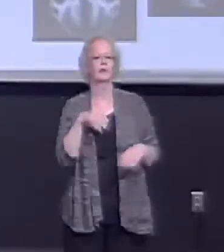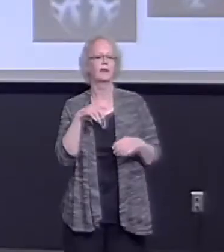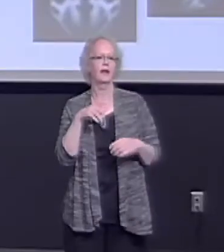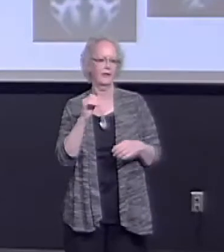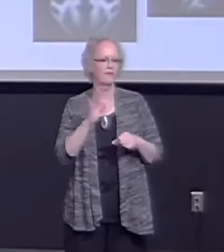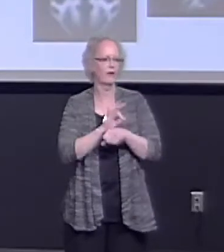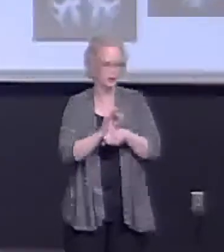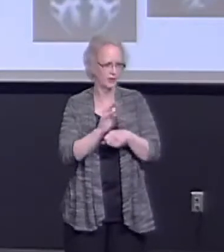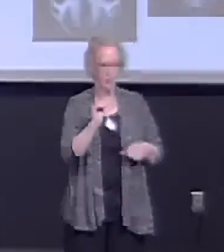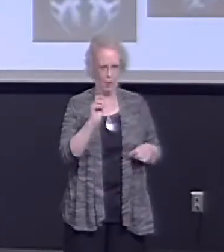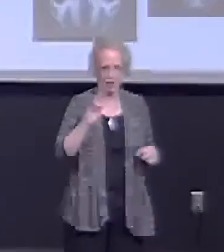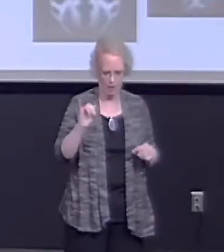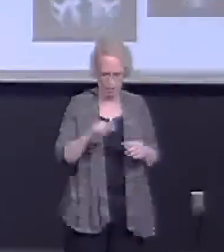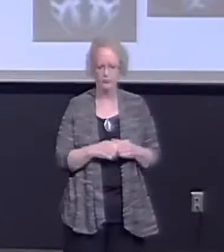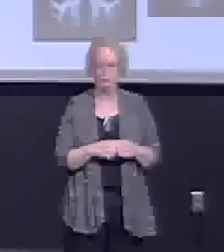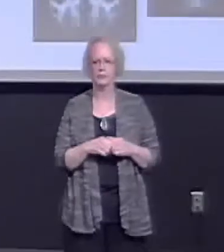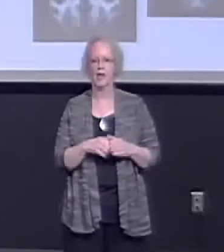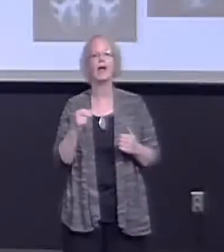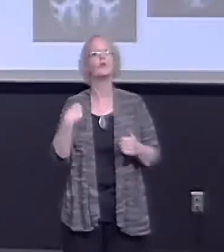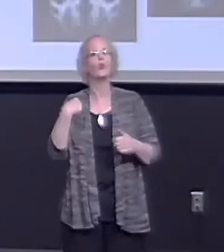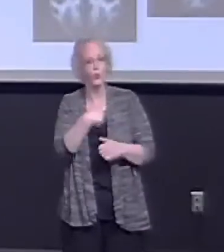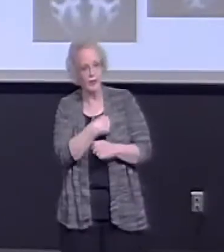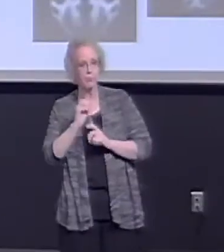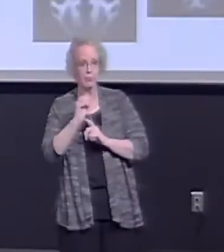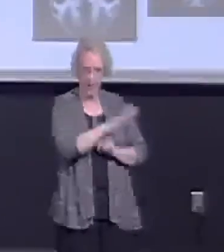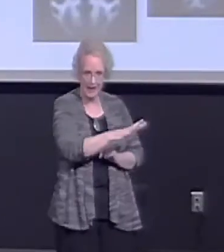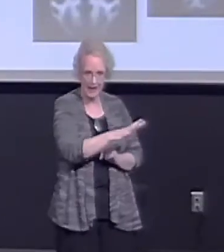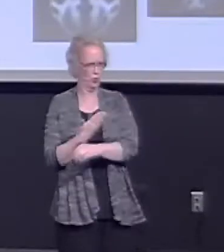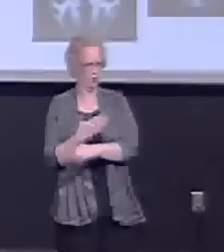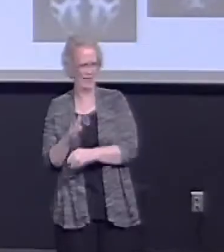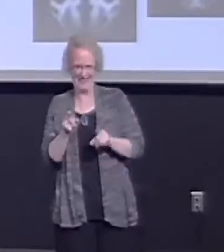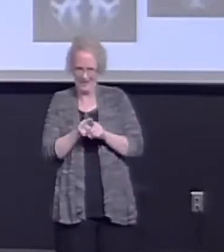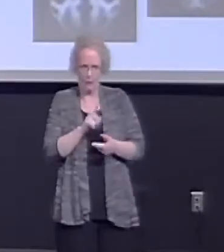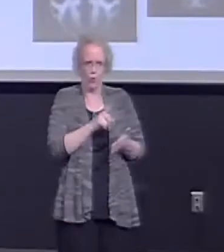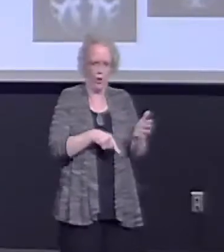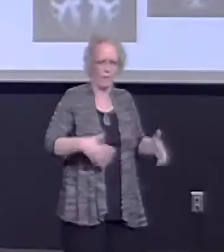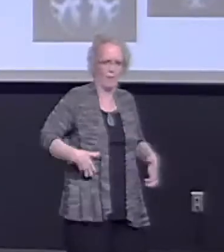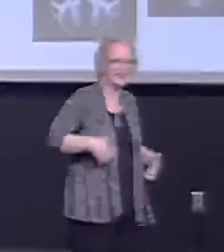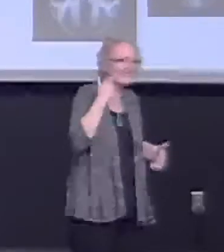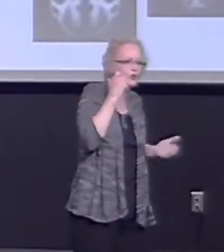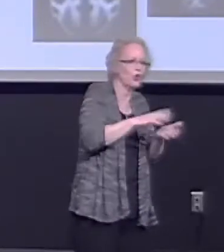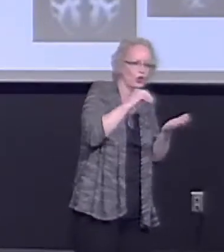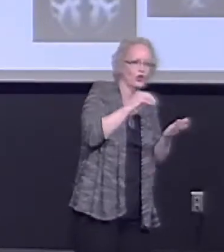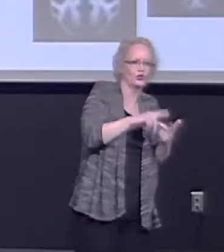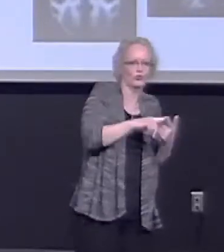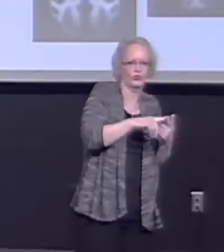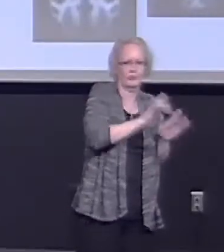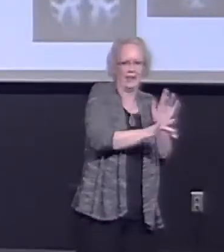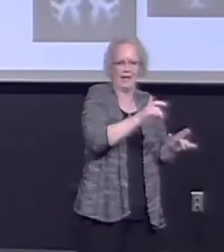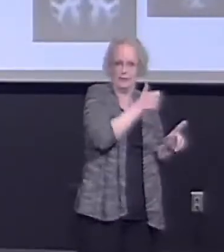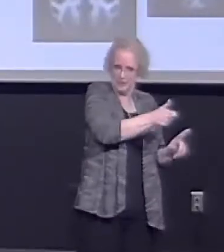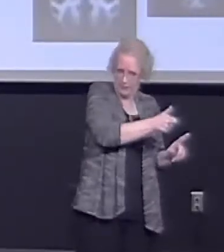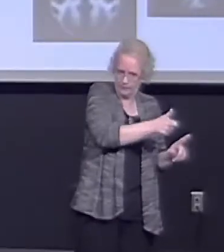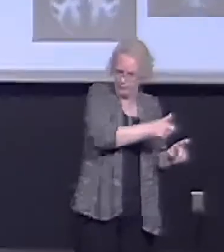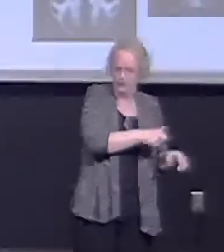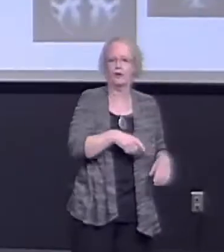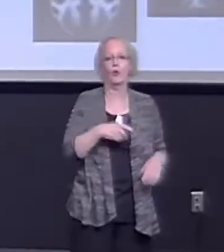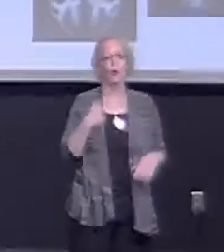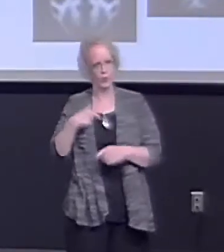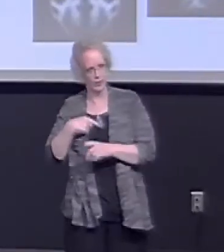those melodies to them that they've learned to play on this complicated apparatus. And what we find is we get auditory